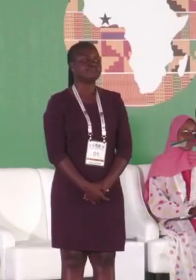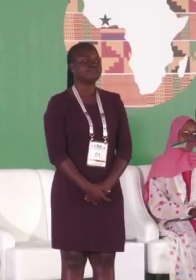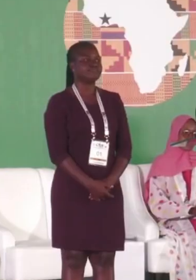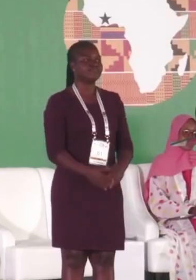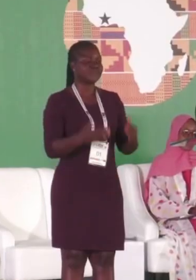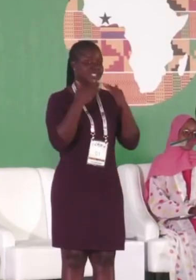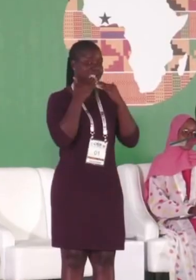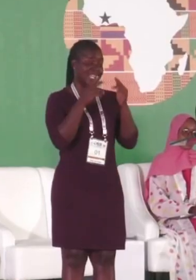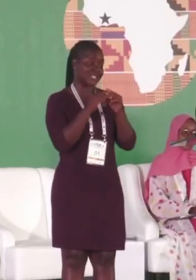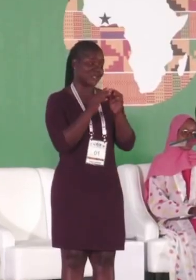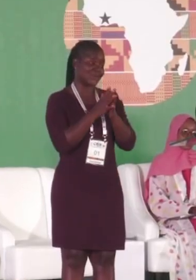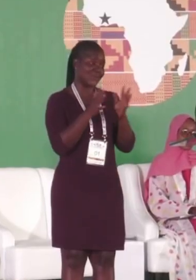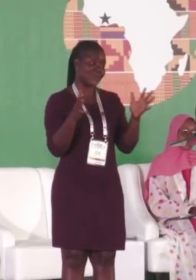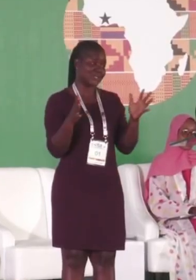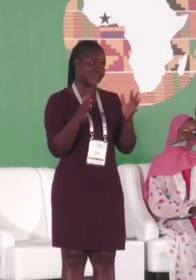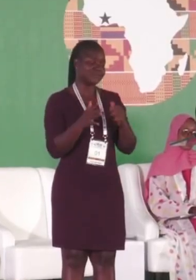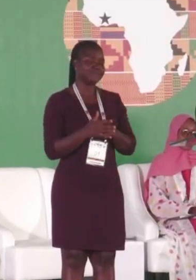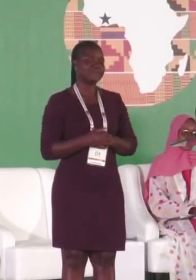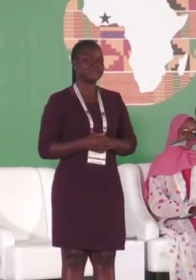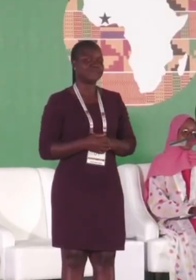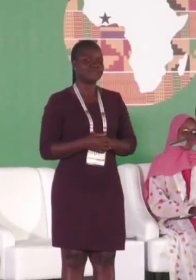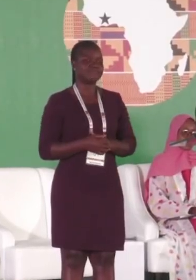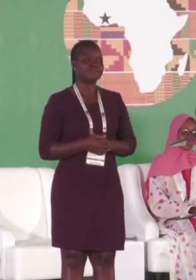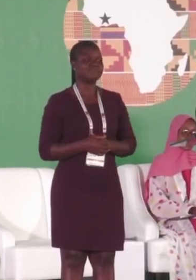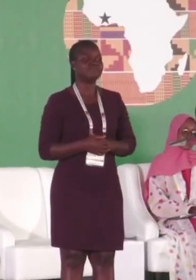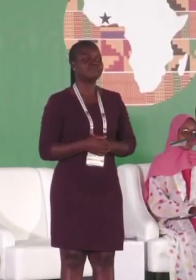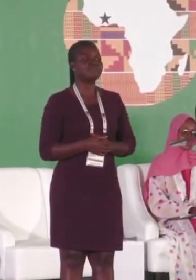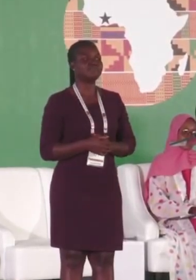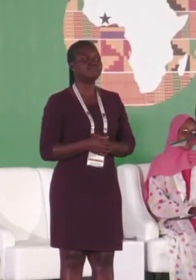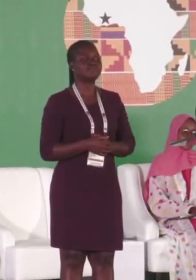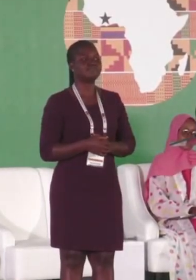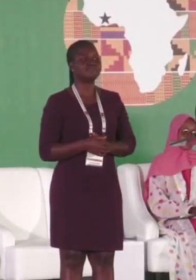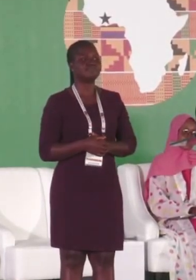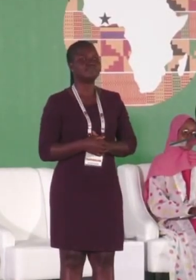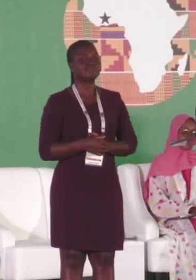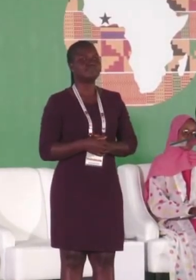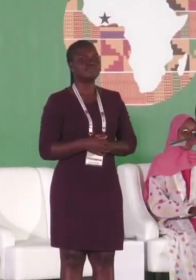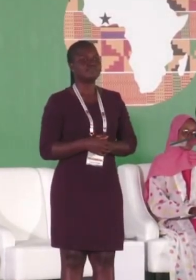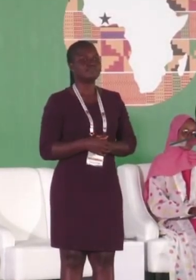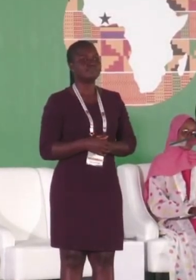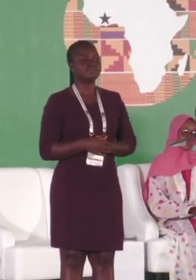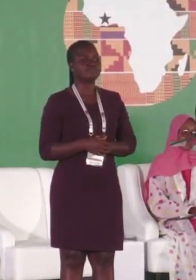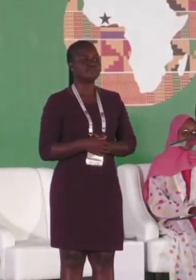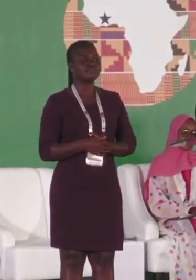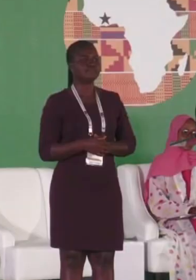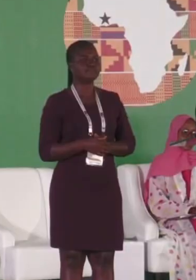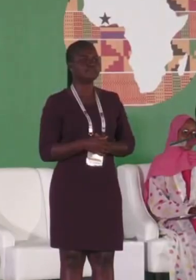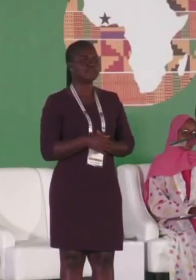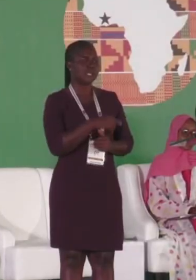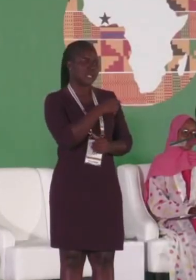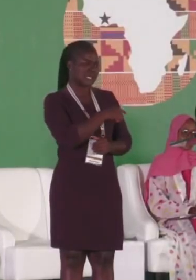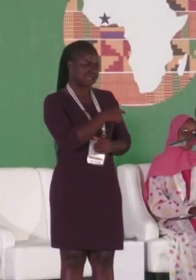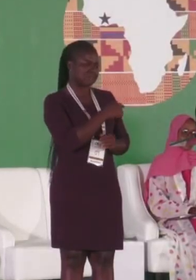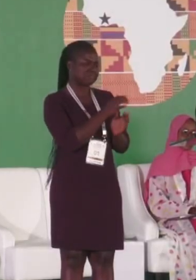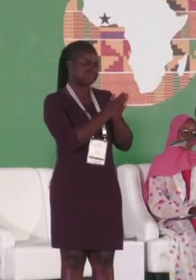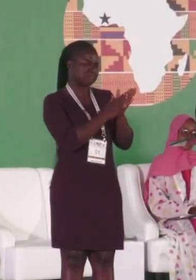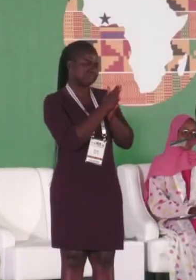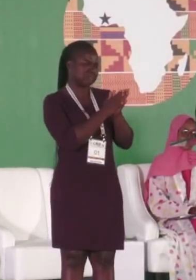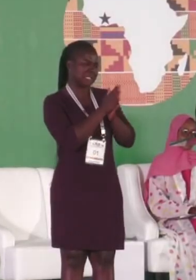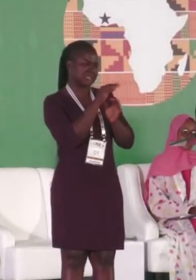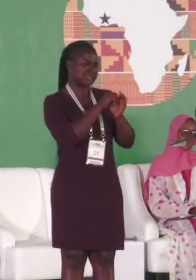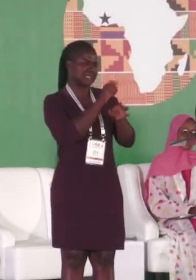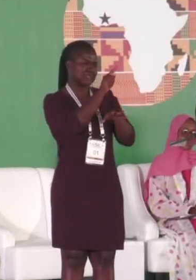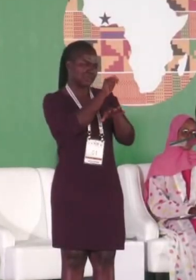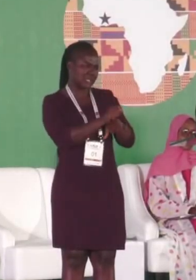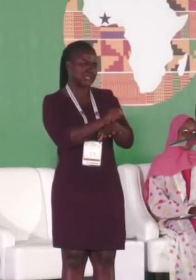Thank you. My name is Jamel Hamadesh. I'm part of Vive Healthcare Positive Action. I'm just interested in the traditional